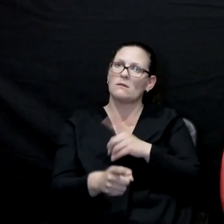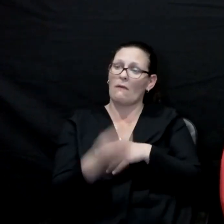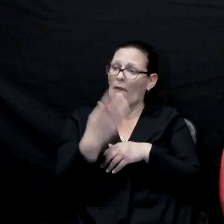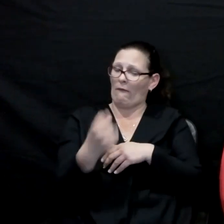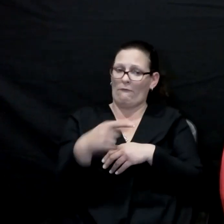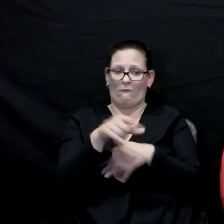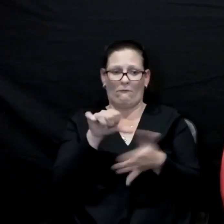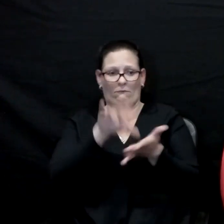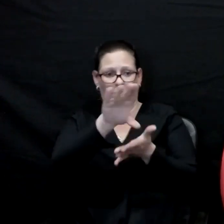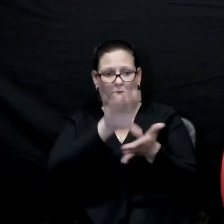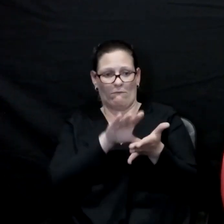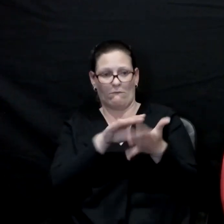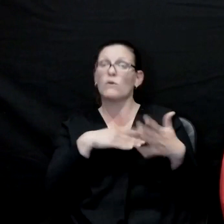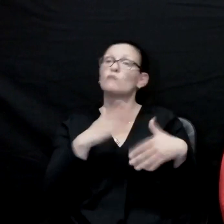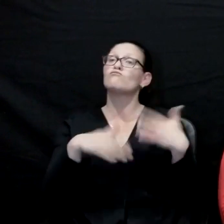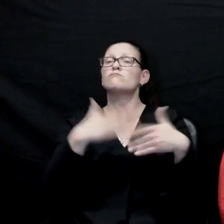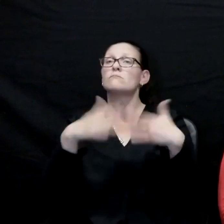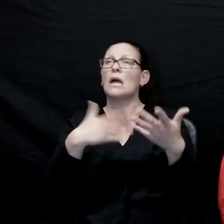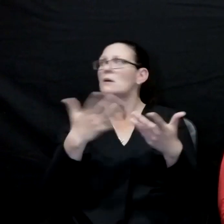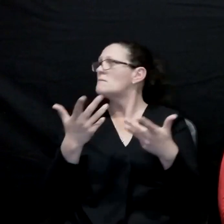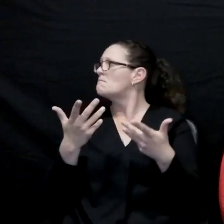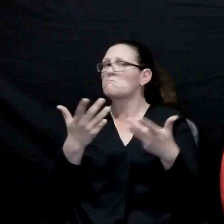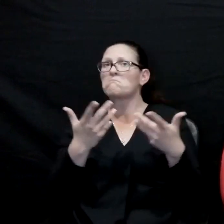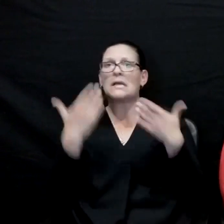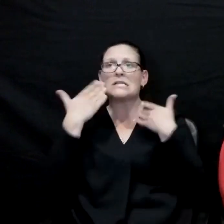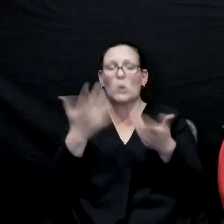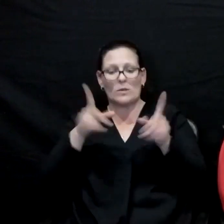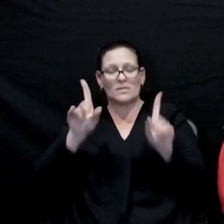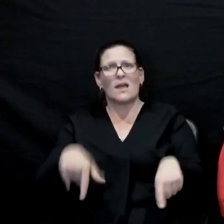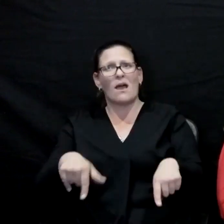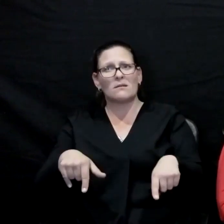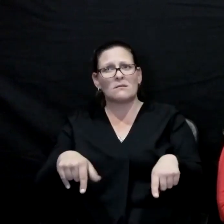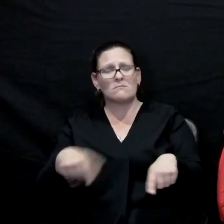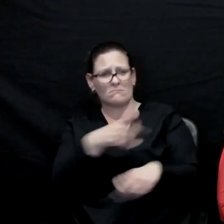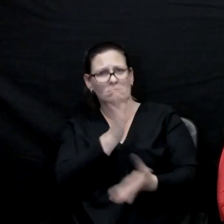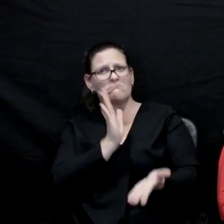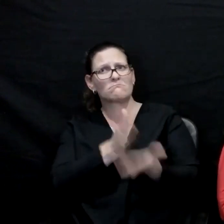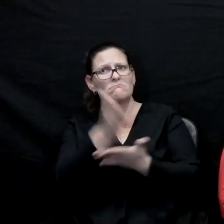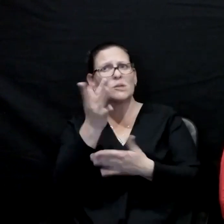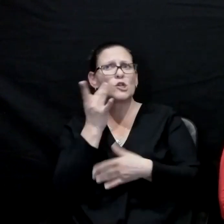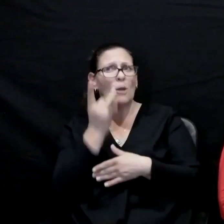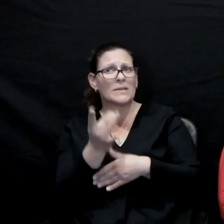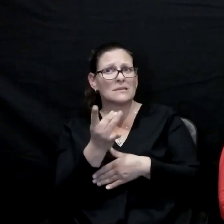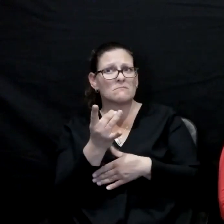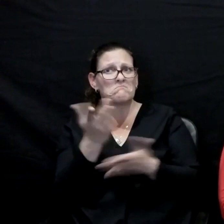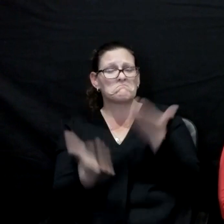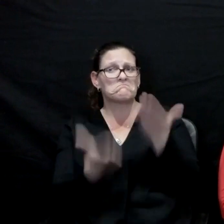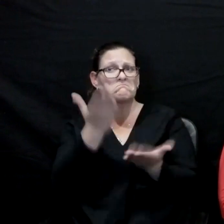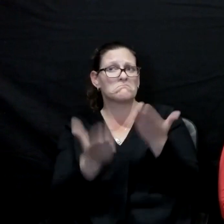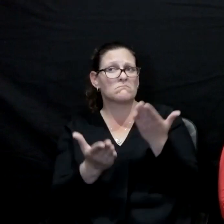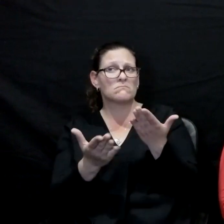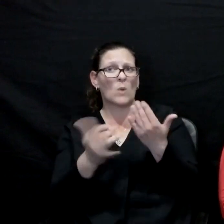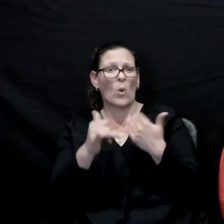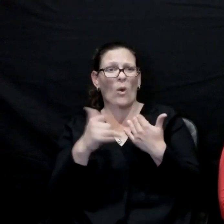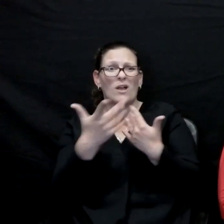sort of unknowing what's going on. Is this common practice in the NDIS, or is this something they haven't bothered with